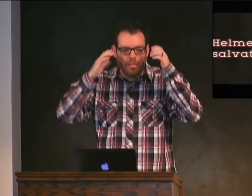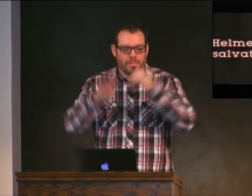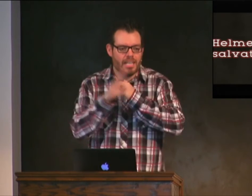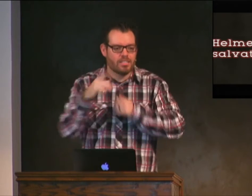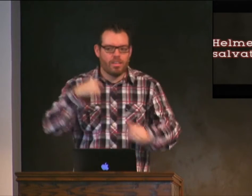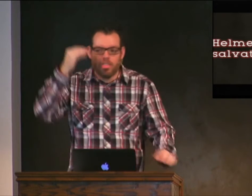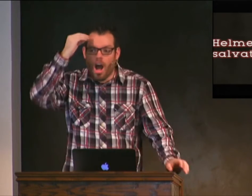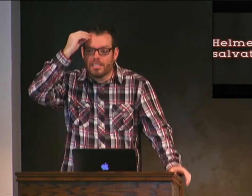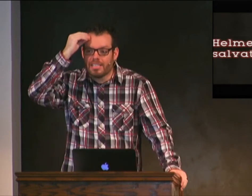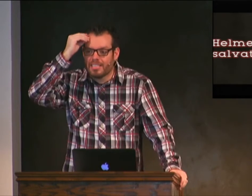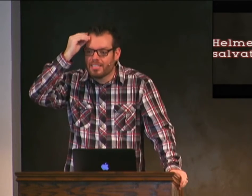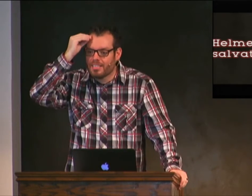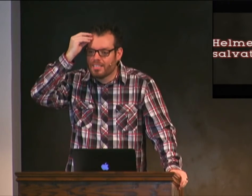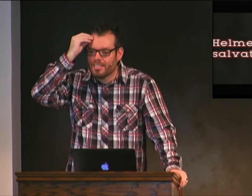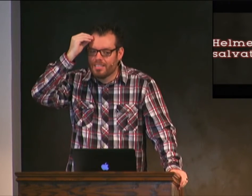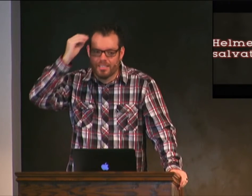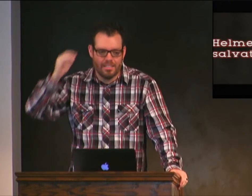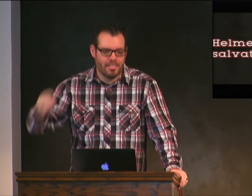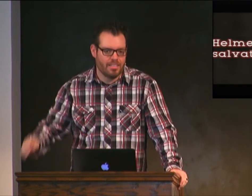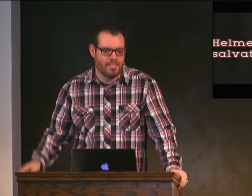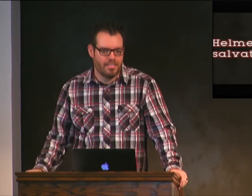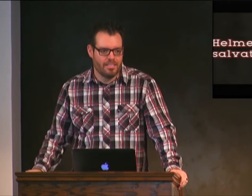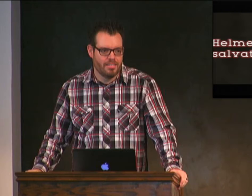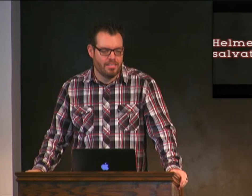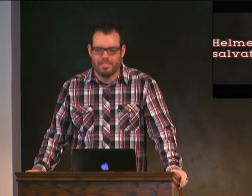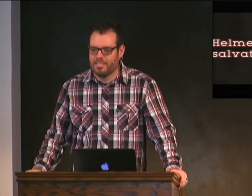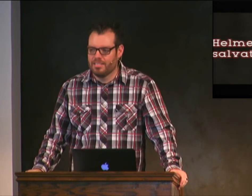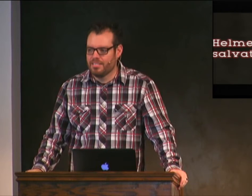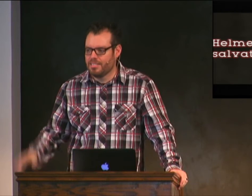The helmet protects our thoughts.